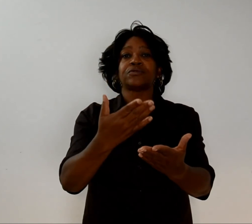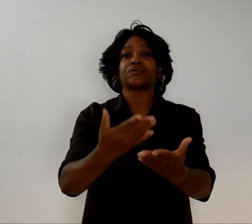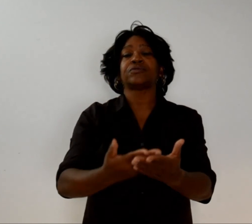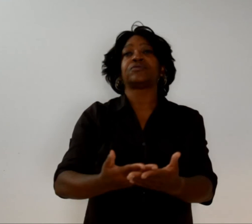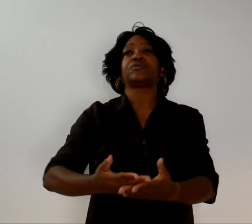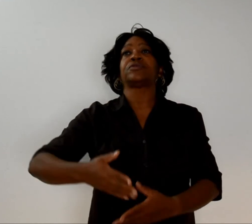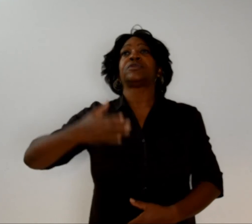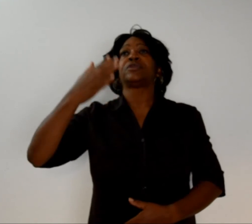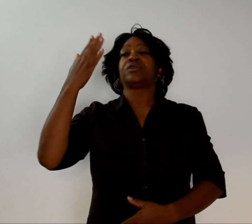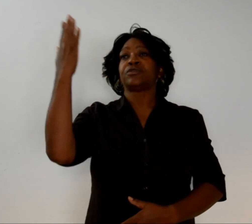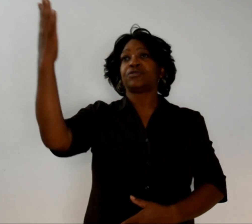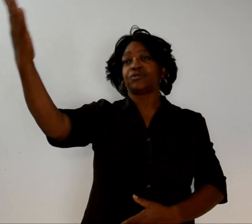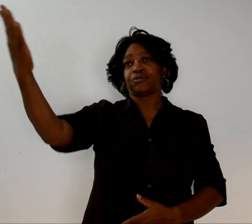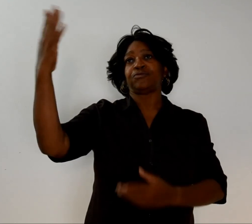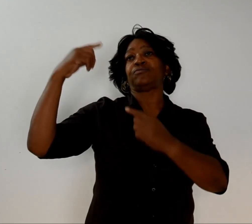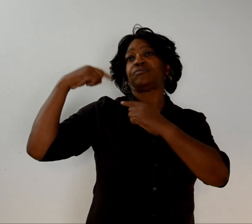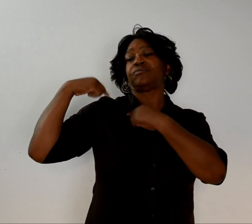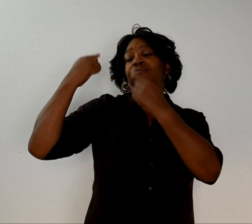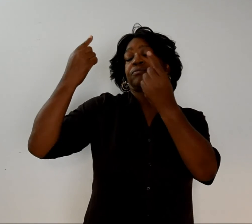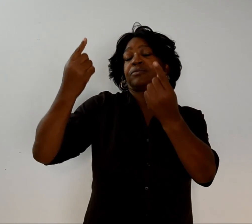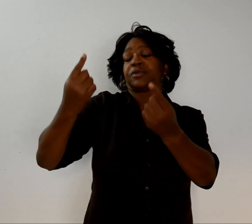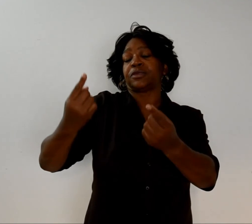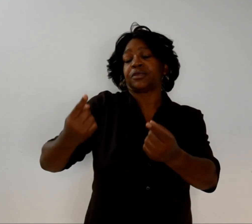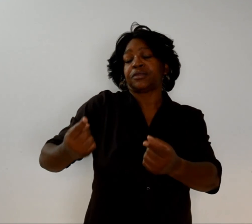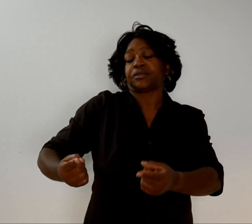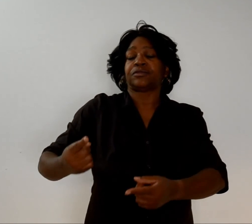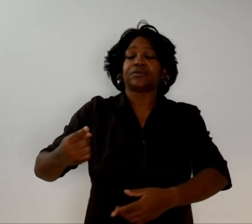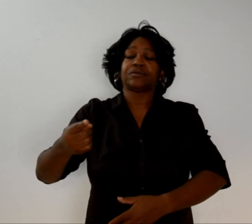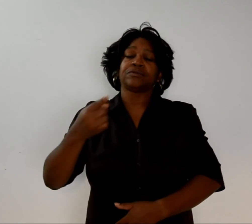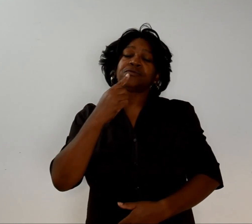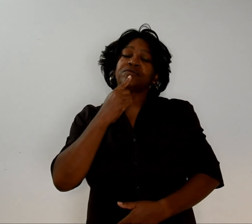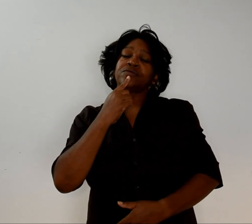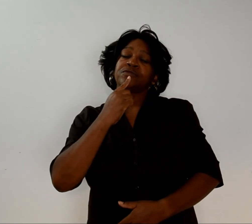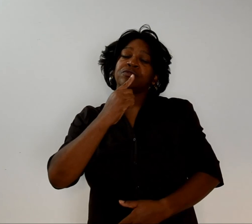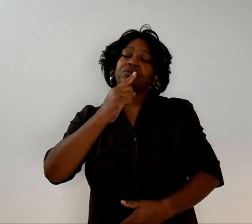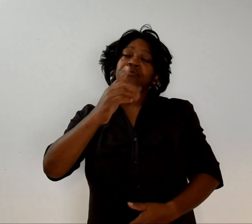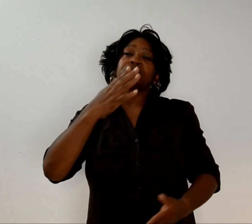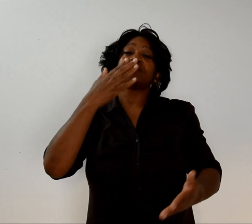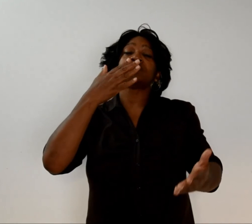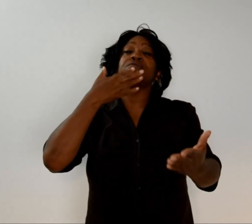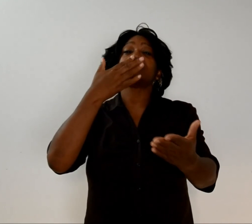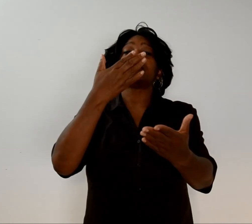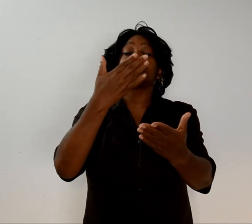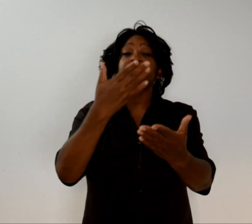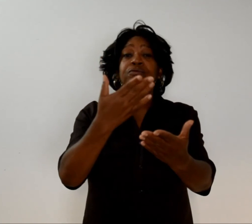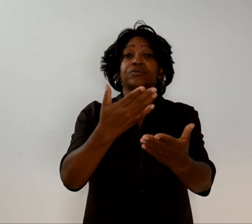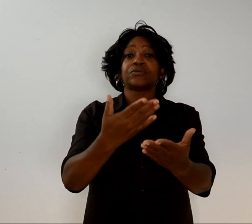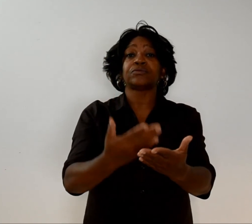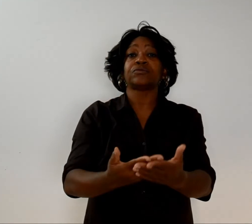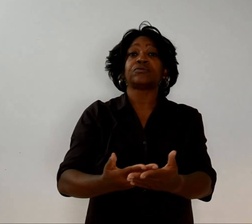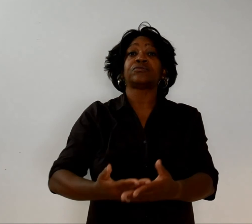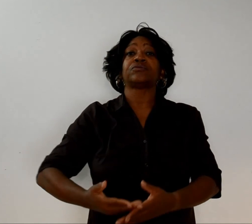Feel this. I can never repay you,